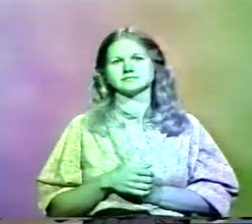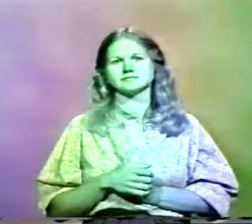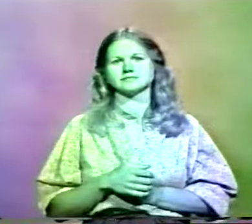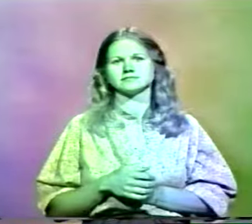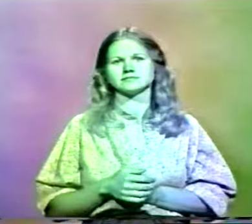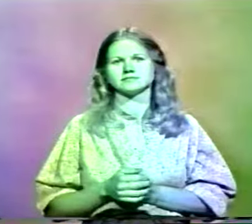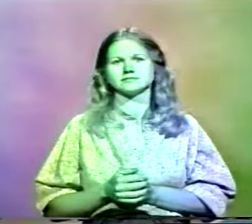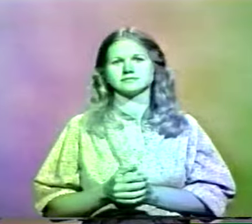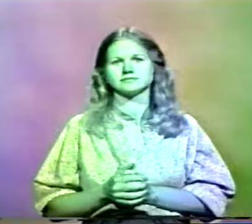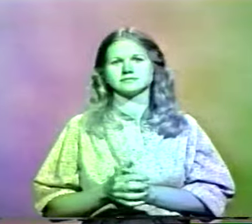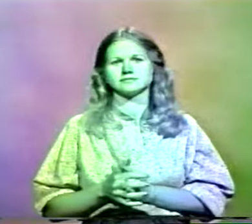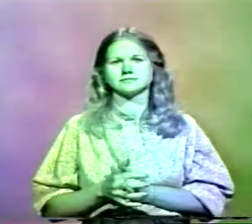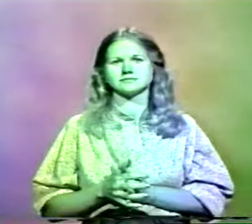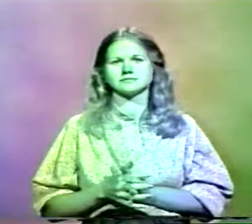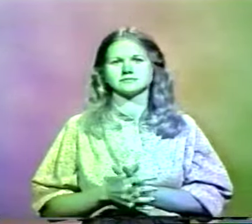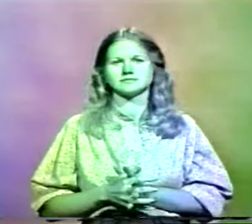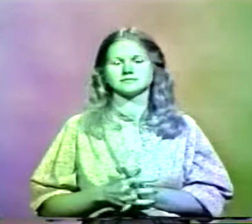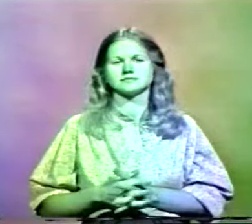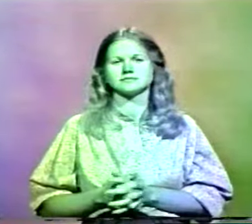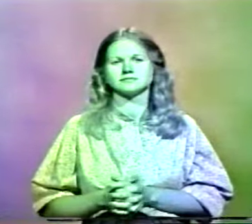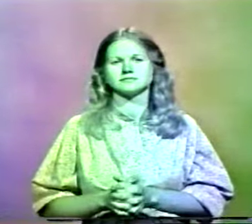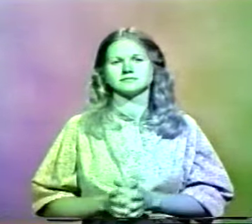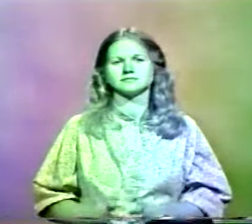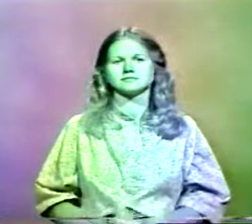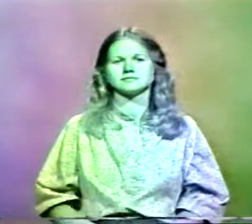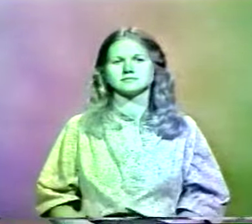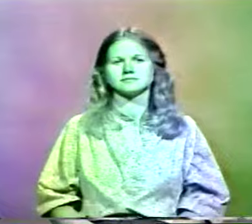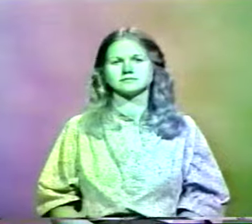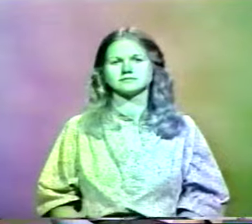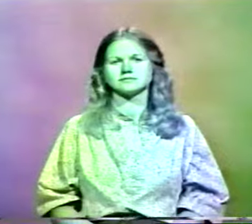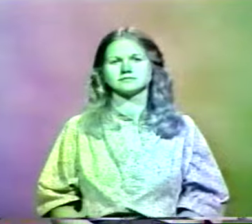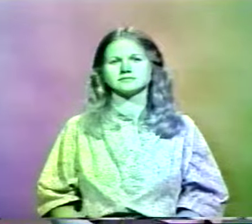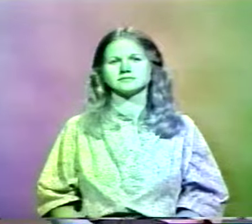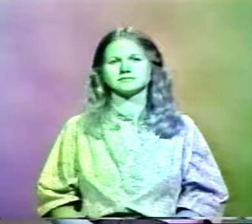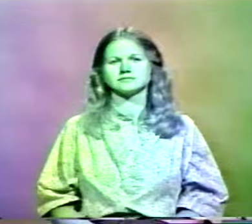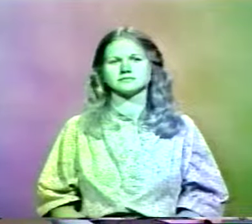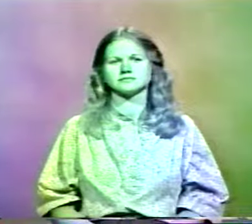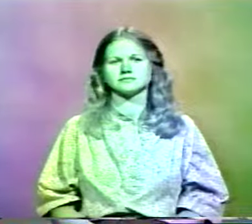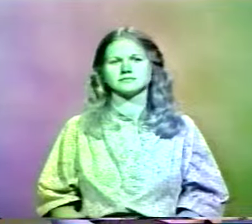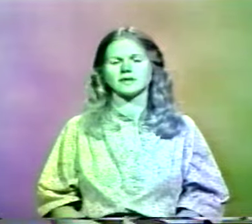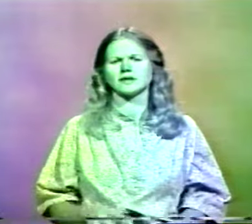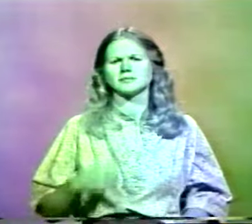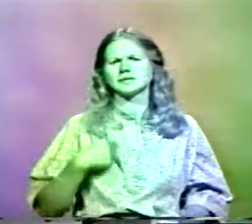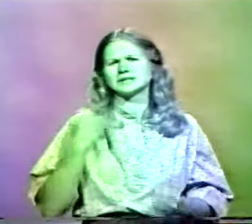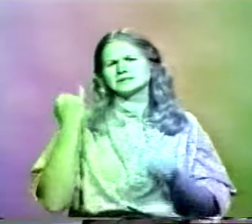I kept imagining about failing. For many years I kept being careful not to fall.